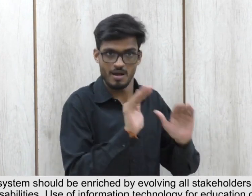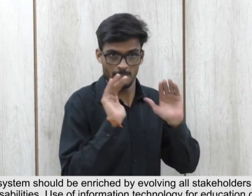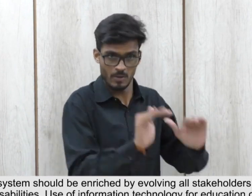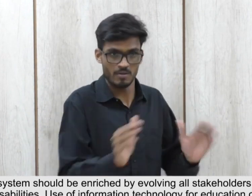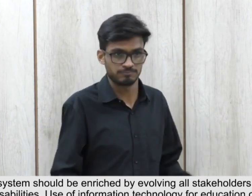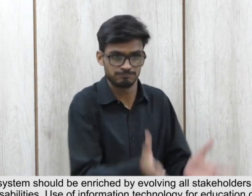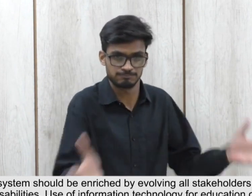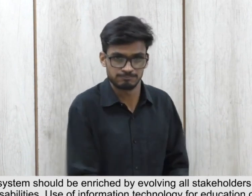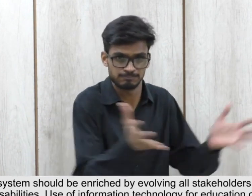disabilities.